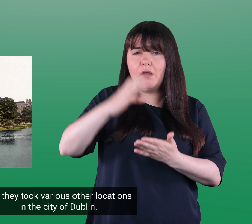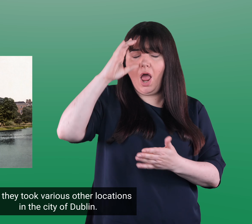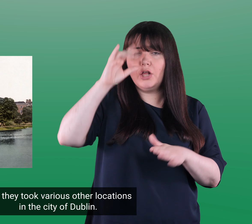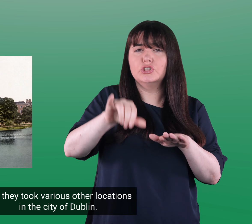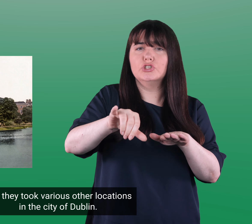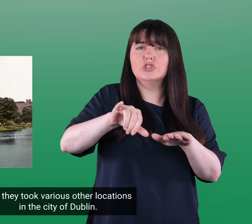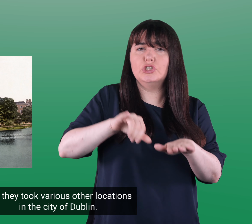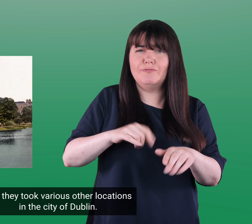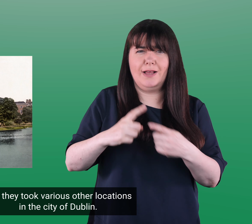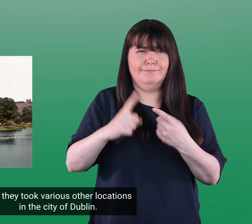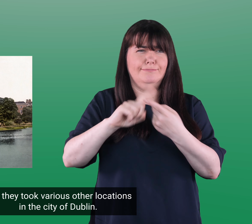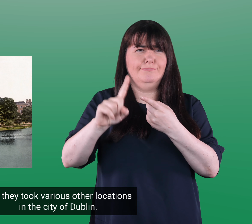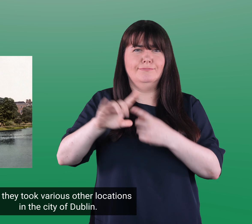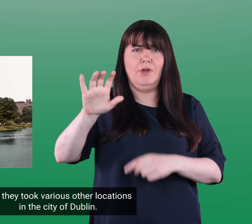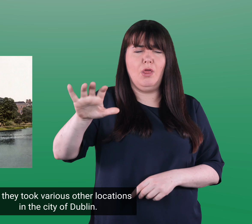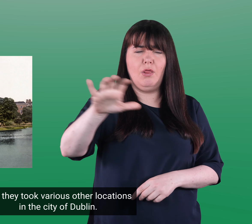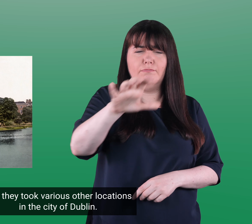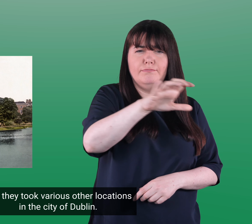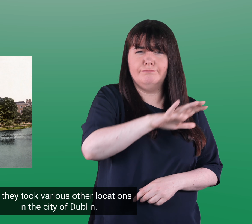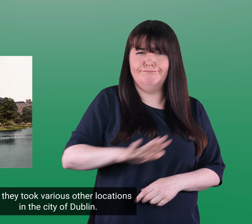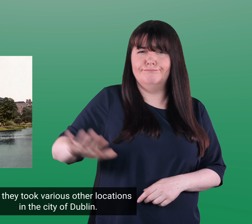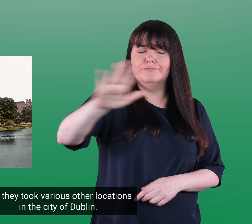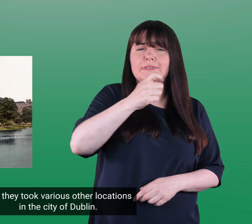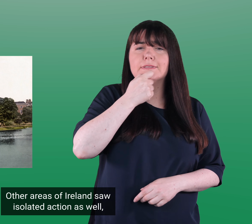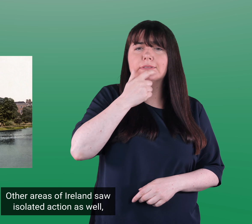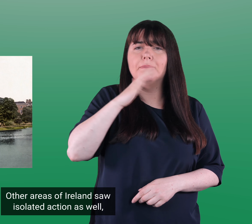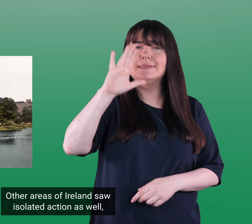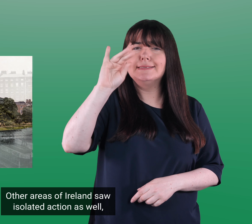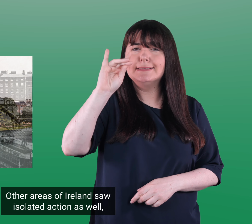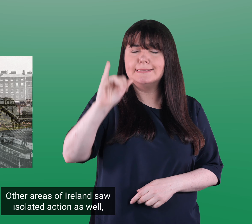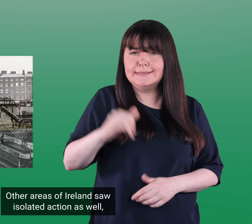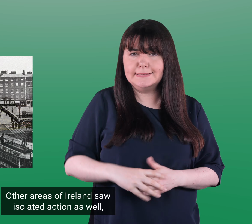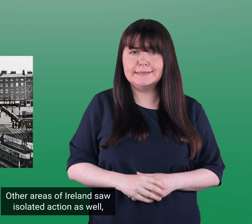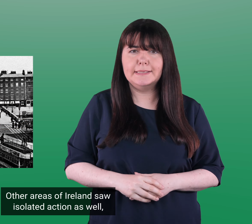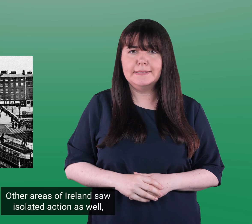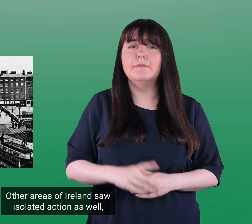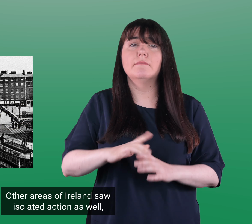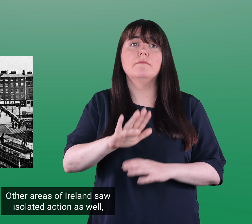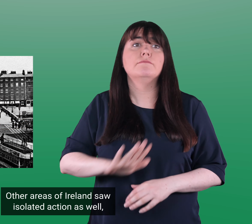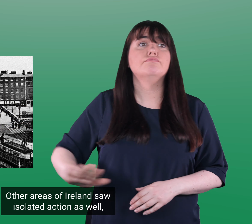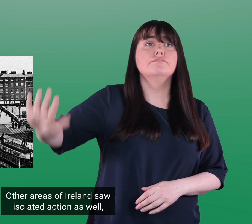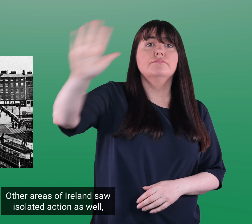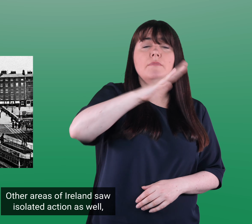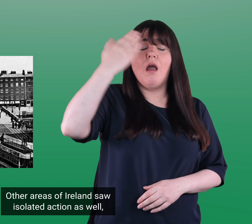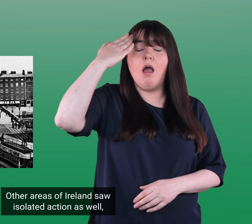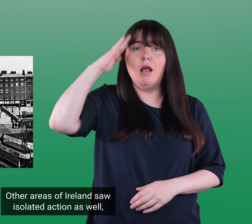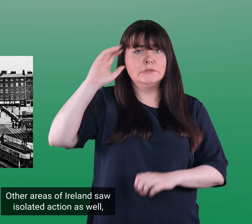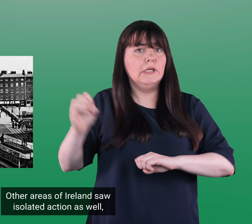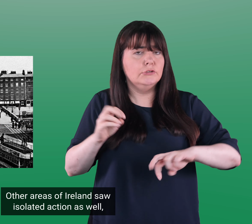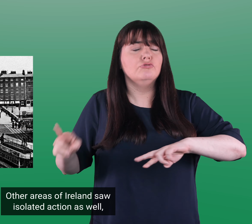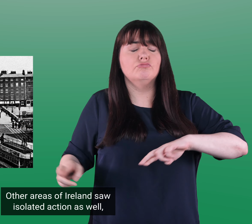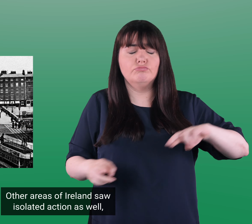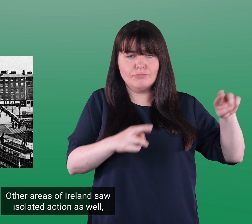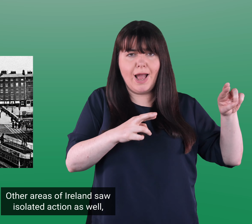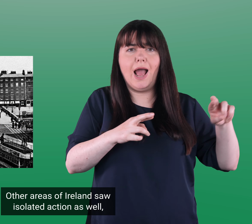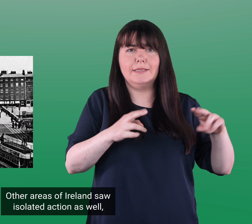other locations in the city of Dublin. Other areas of Ireland saw isolated action as well, but